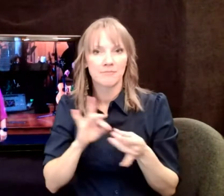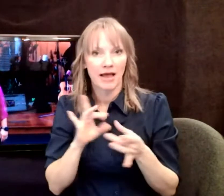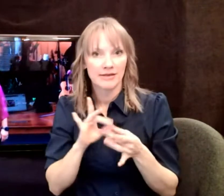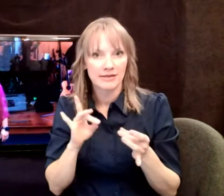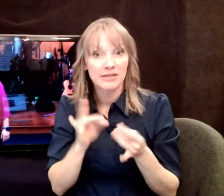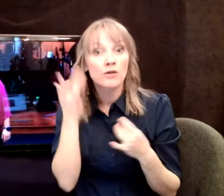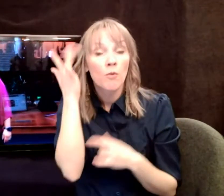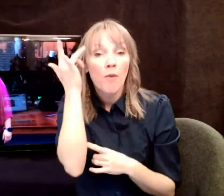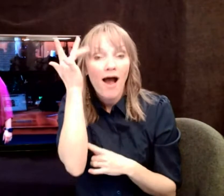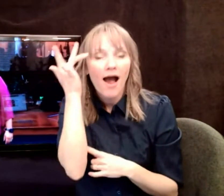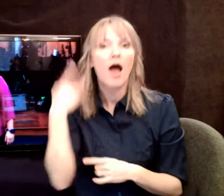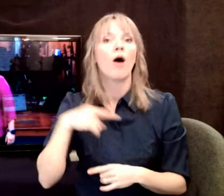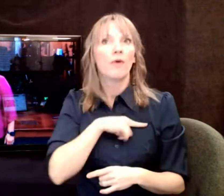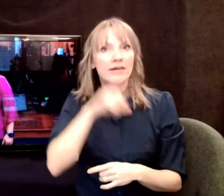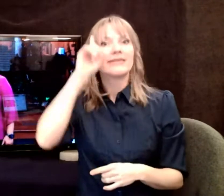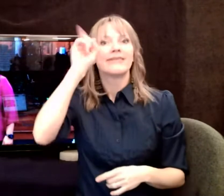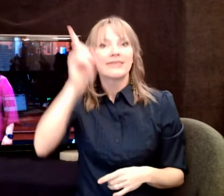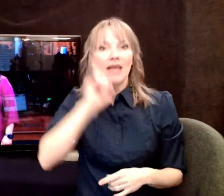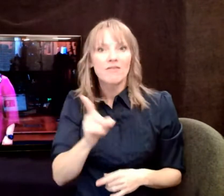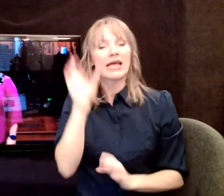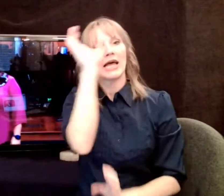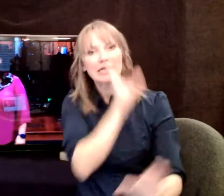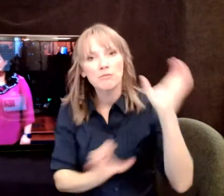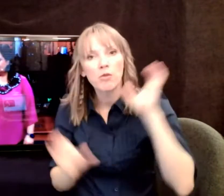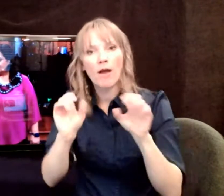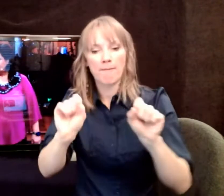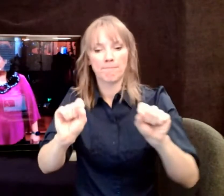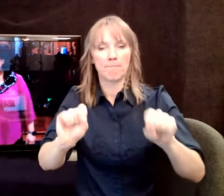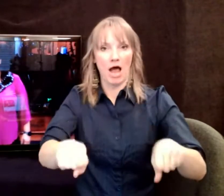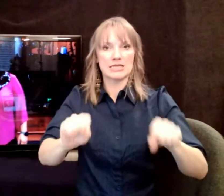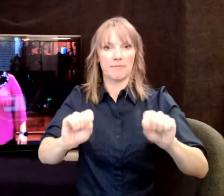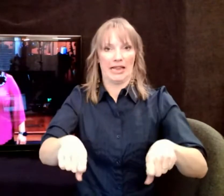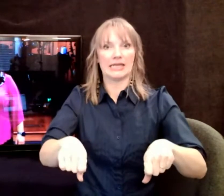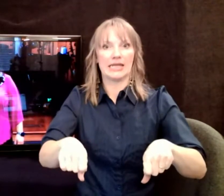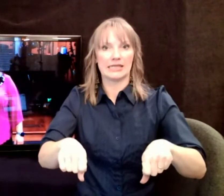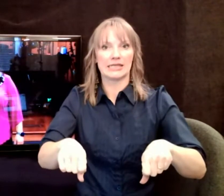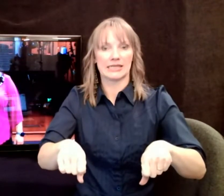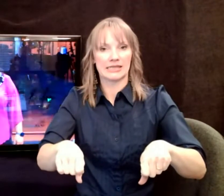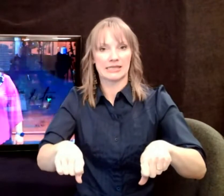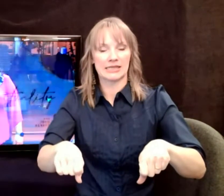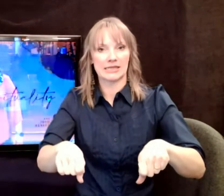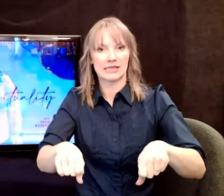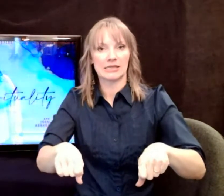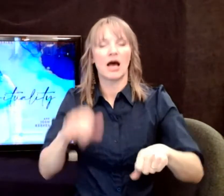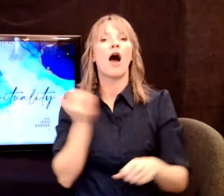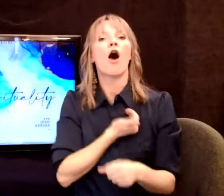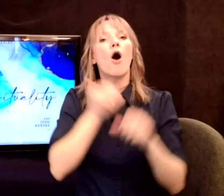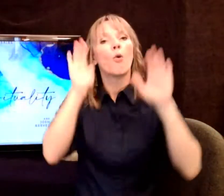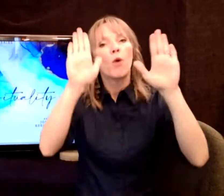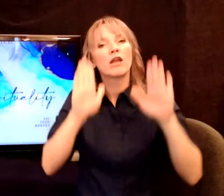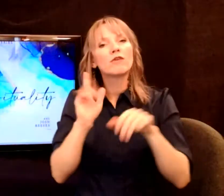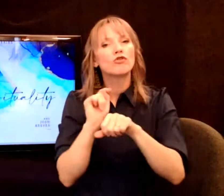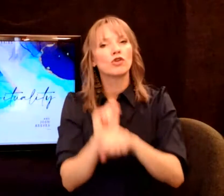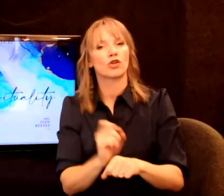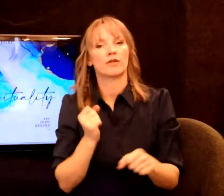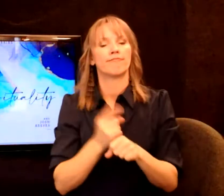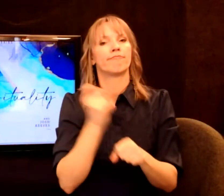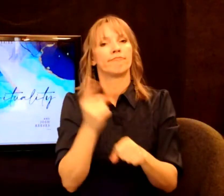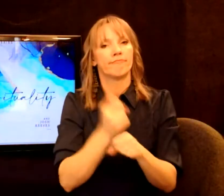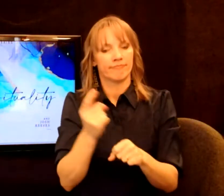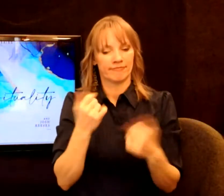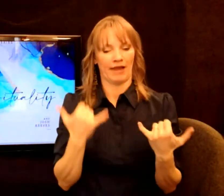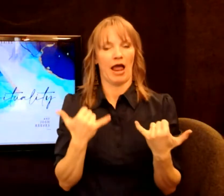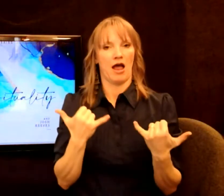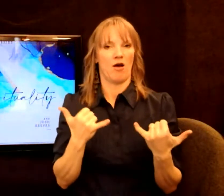message because we are definitely exploring possibilities. Our wonderful tradition each year at